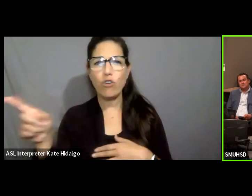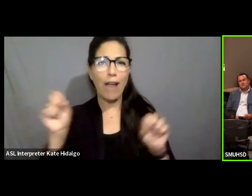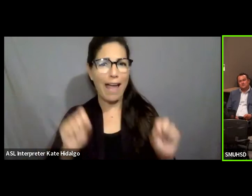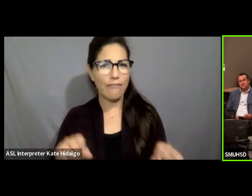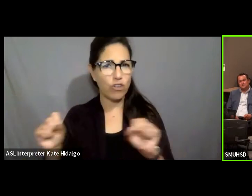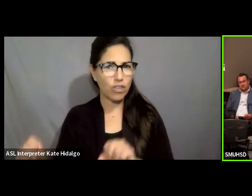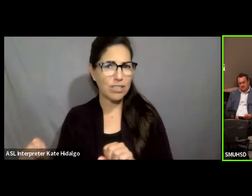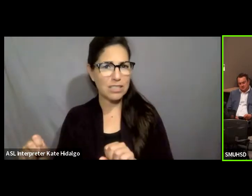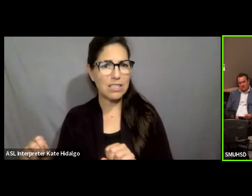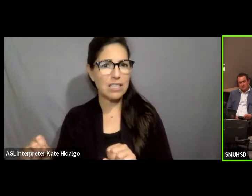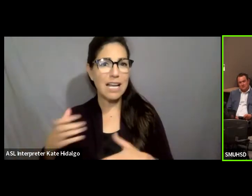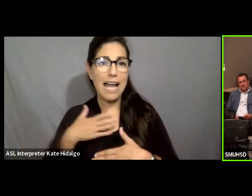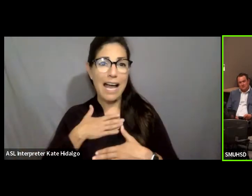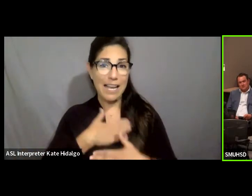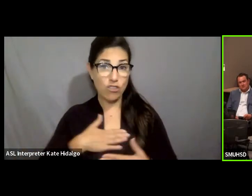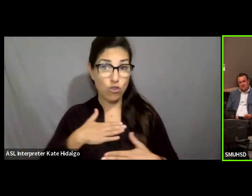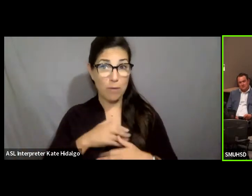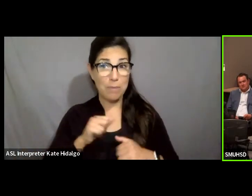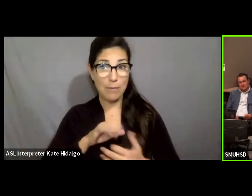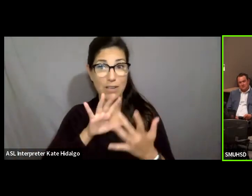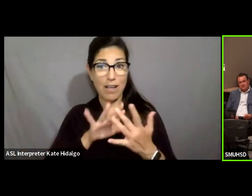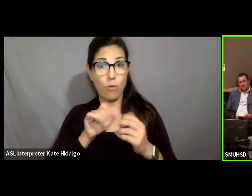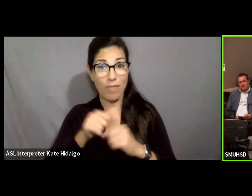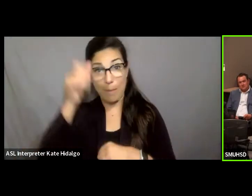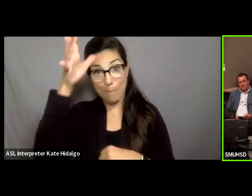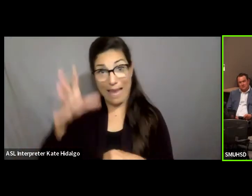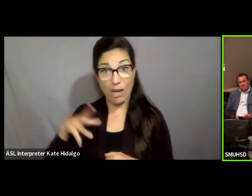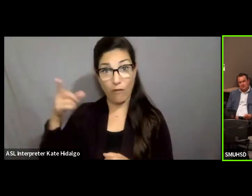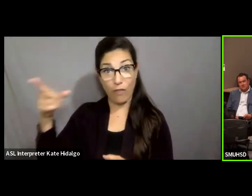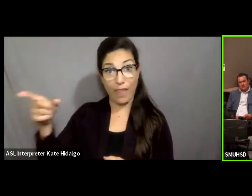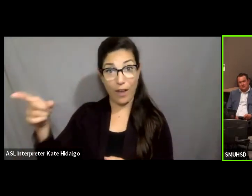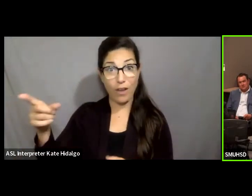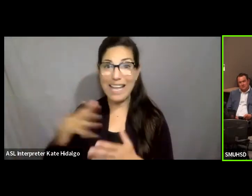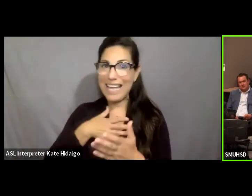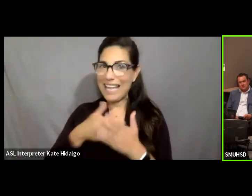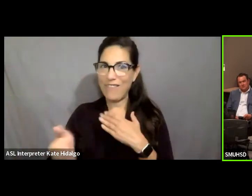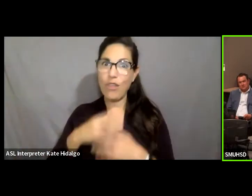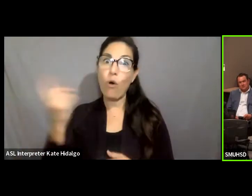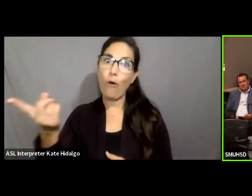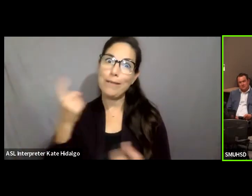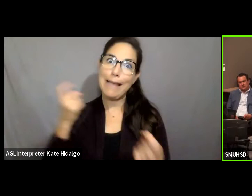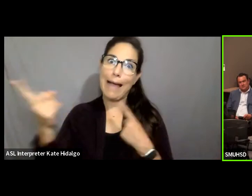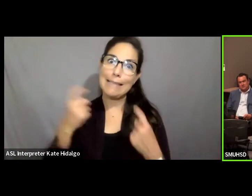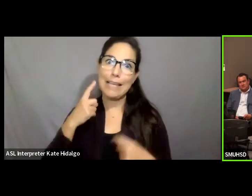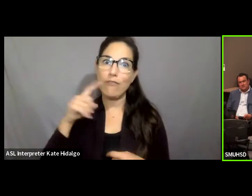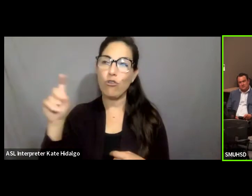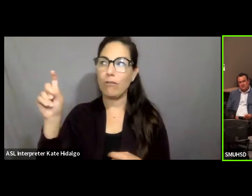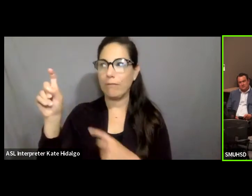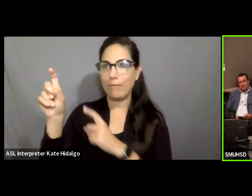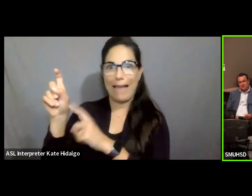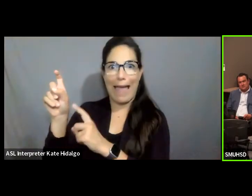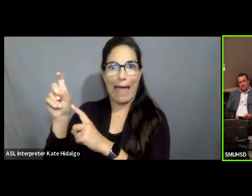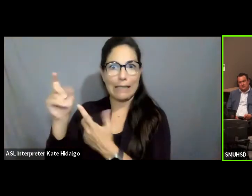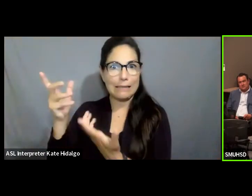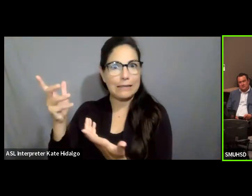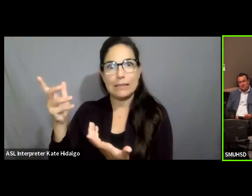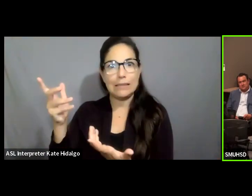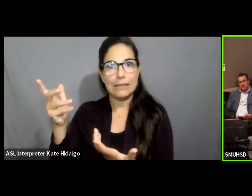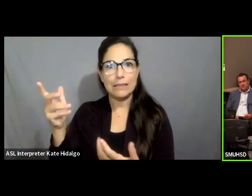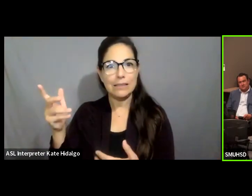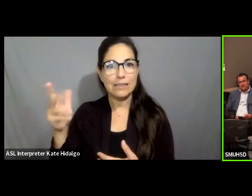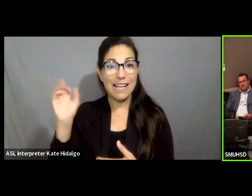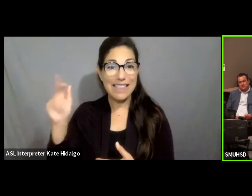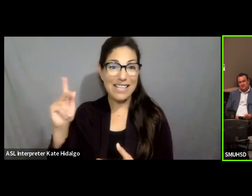I enjoy being able to have contact with that man over there, even though he's always asking for eggs, but no, it's